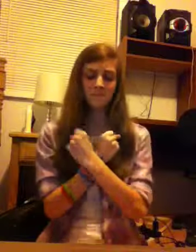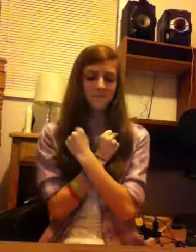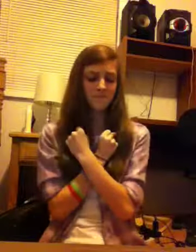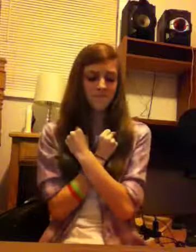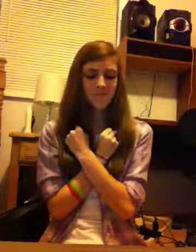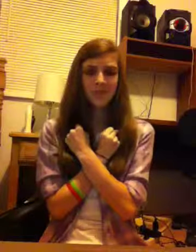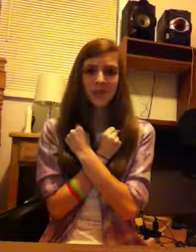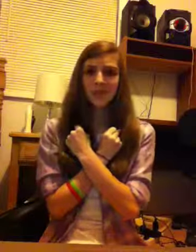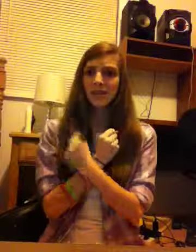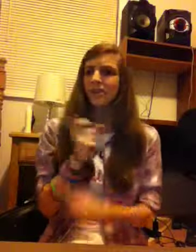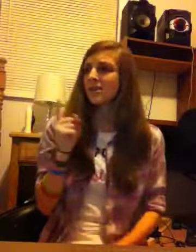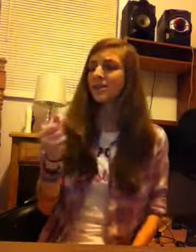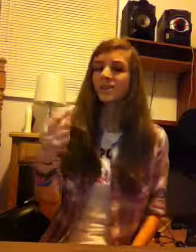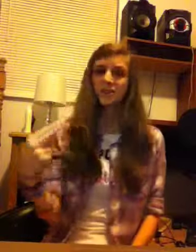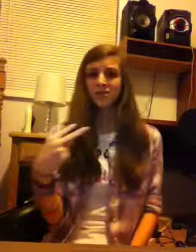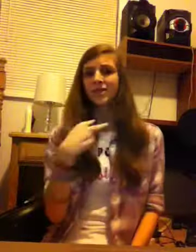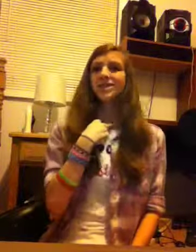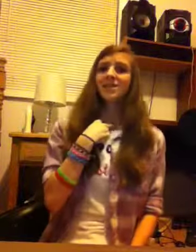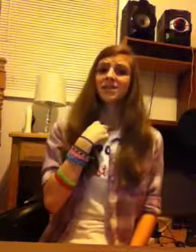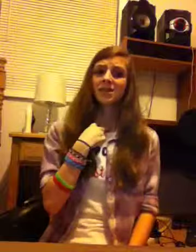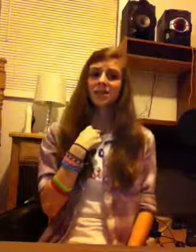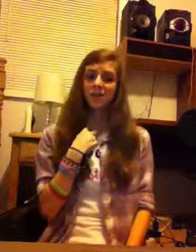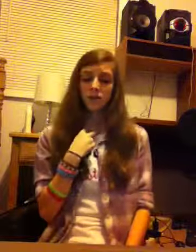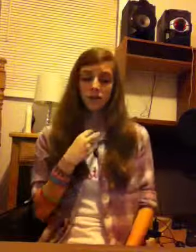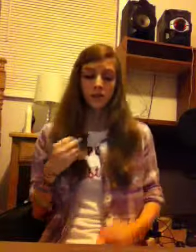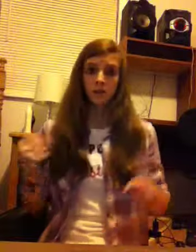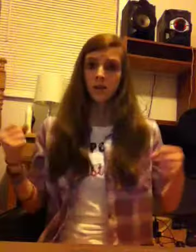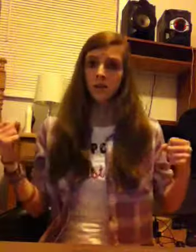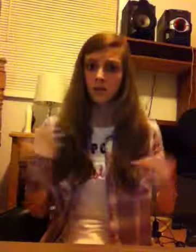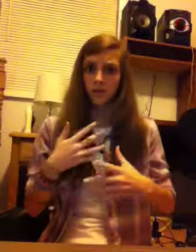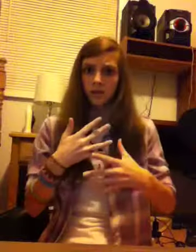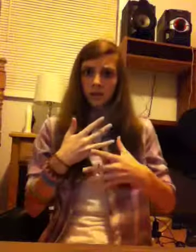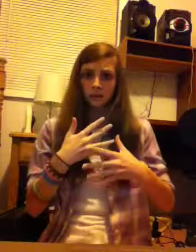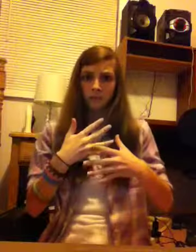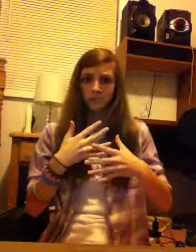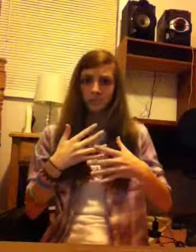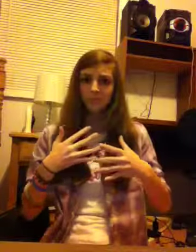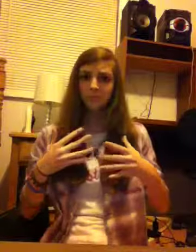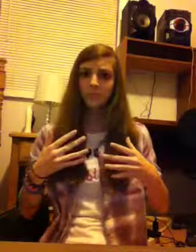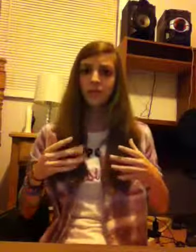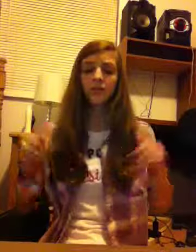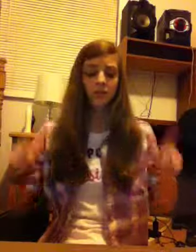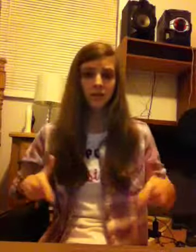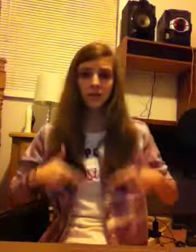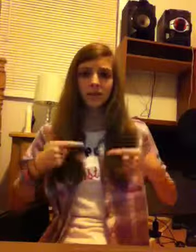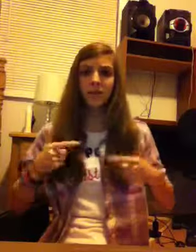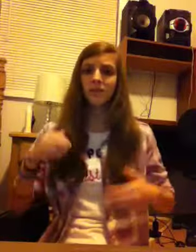And then she'll get stuck And be scared Of the life